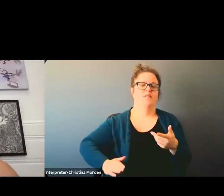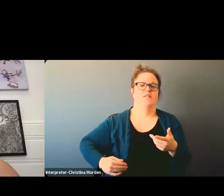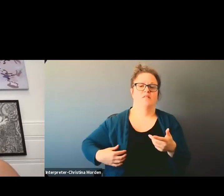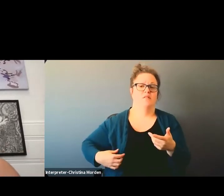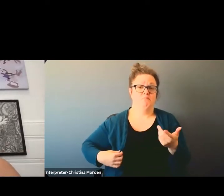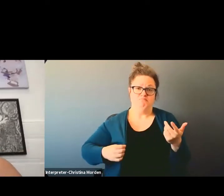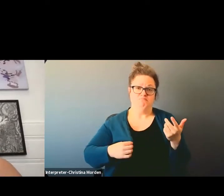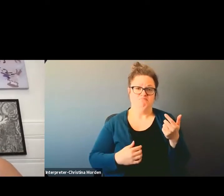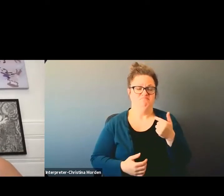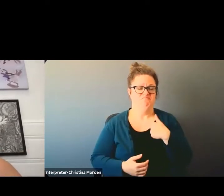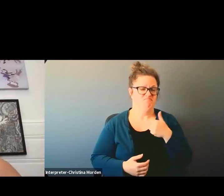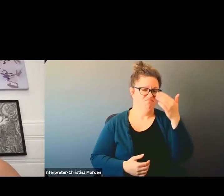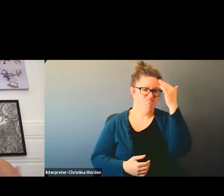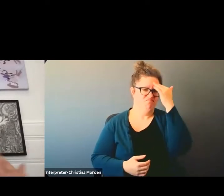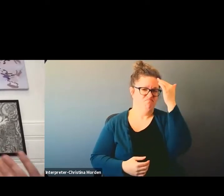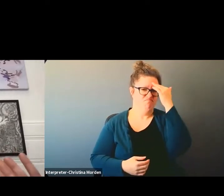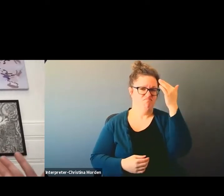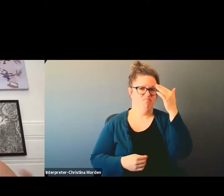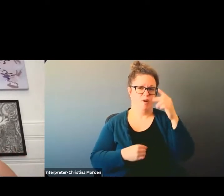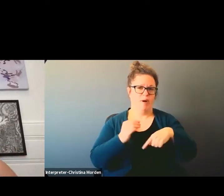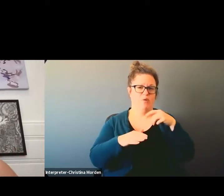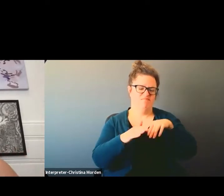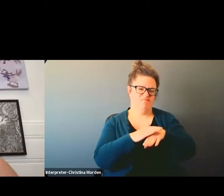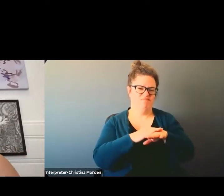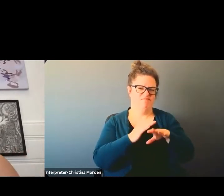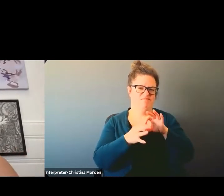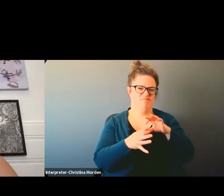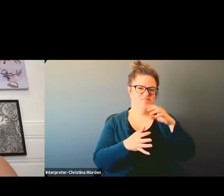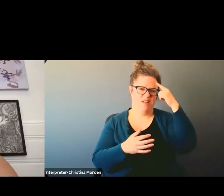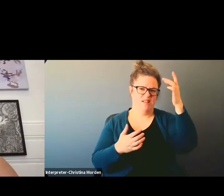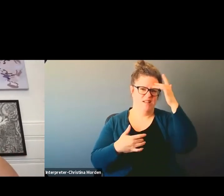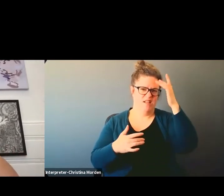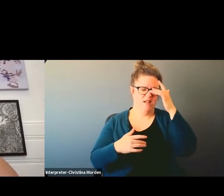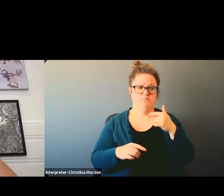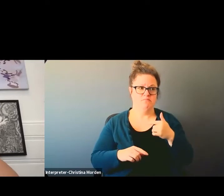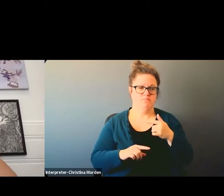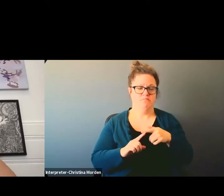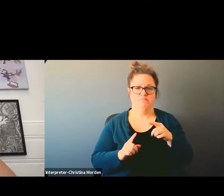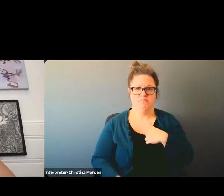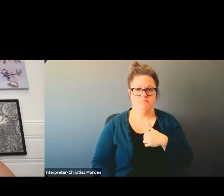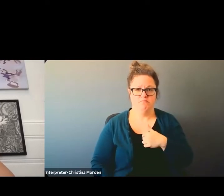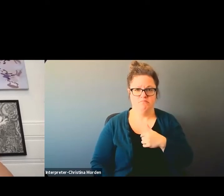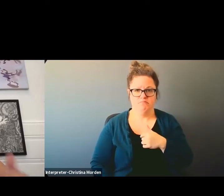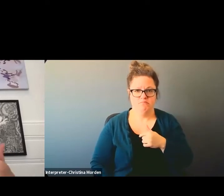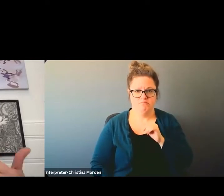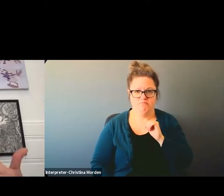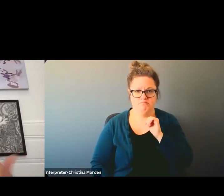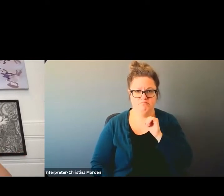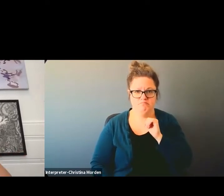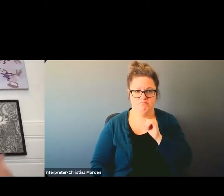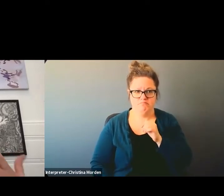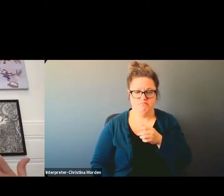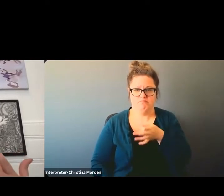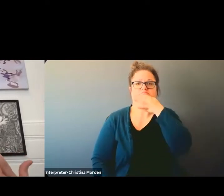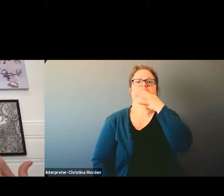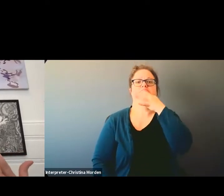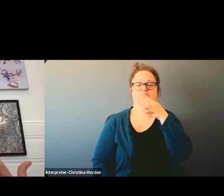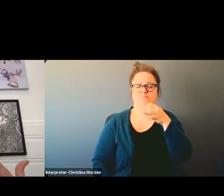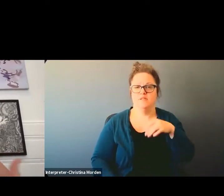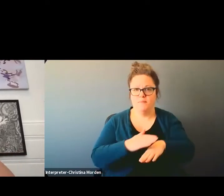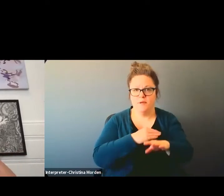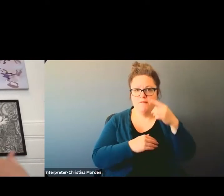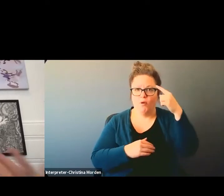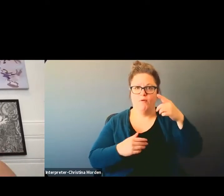really well versed on accessibility for those with mental illness, I'm not an expert on accessibility for those with physical,